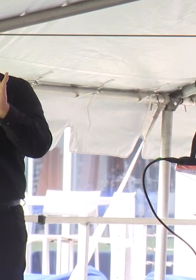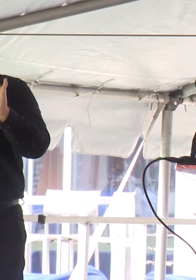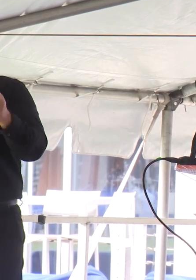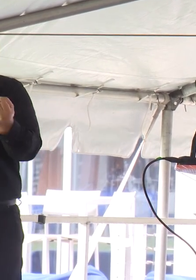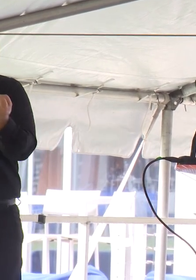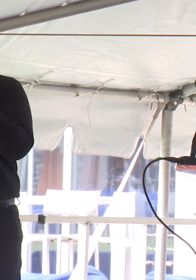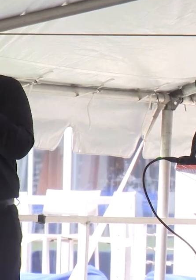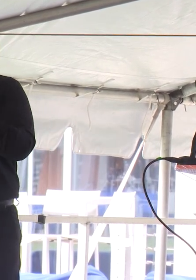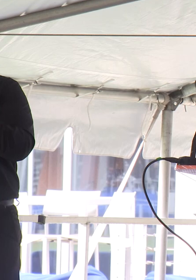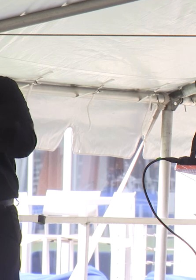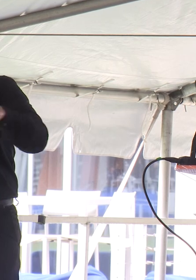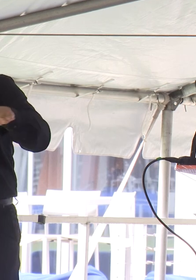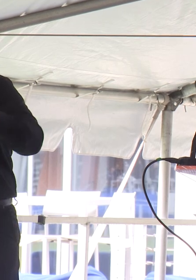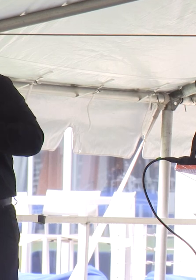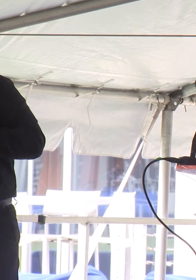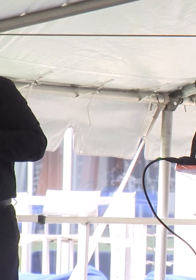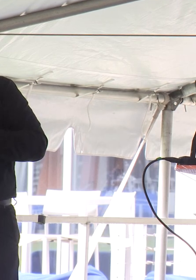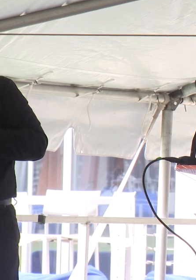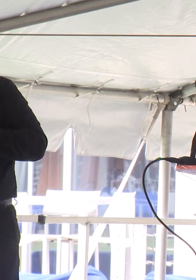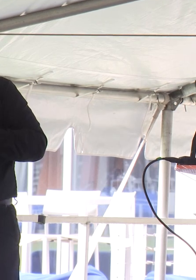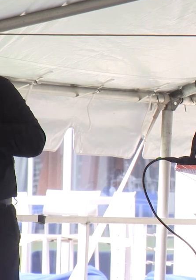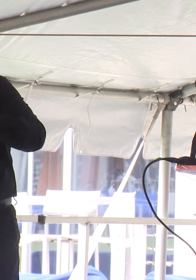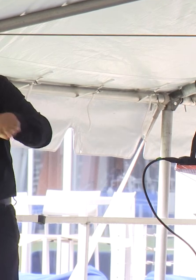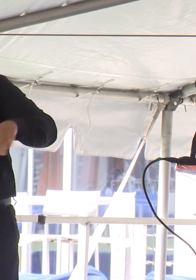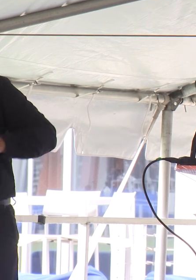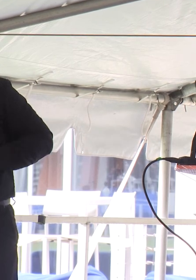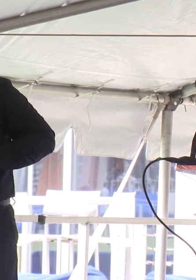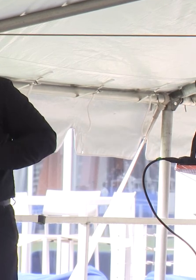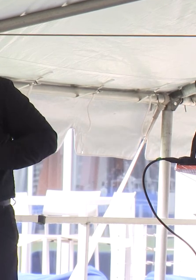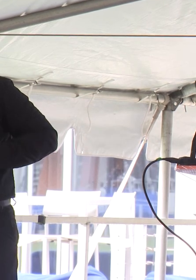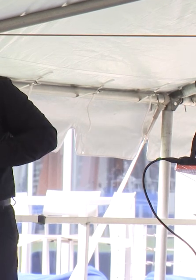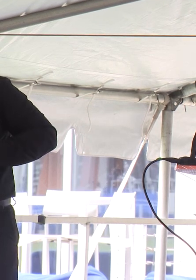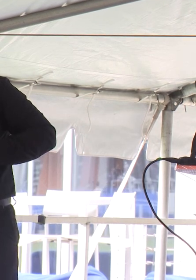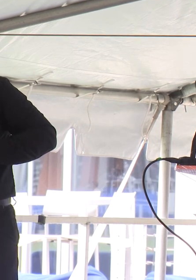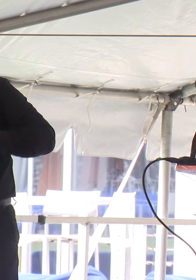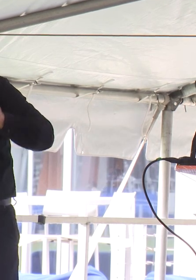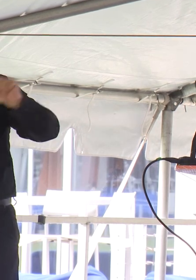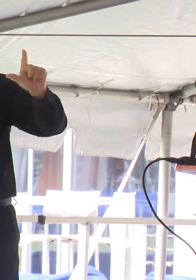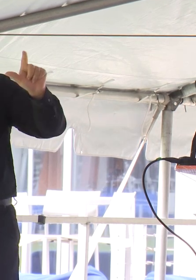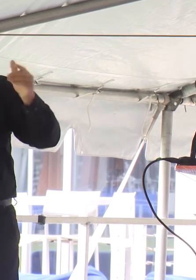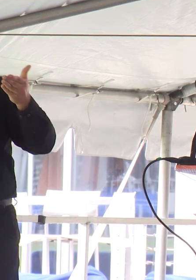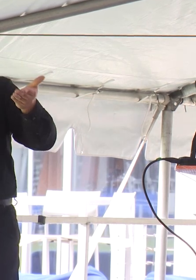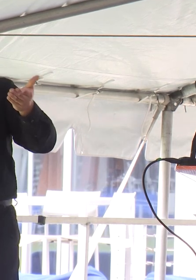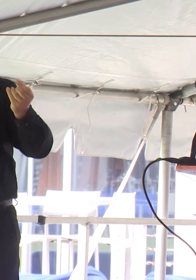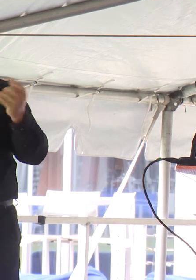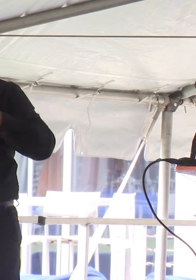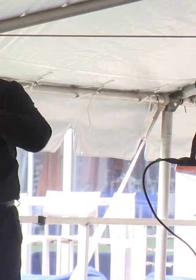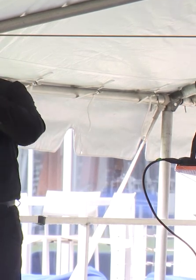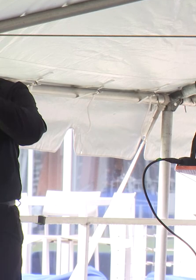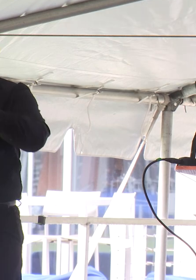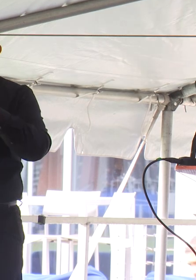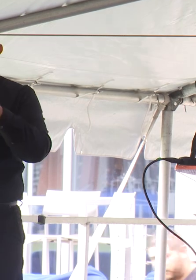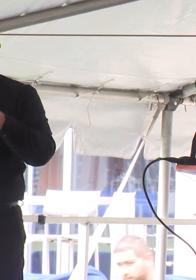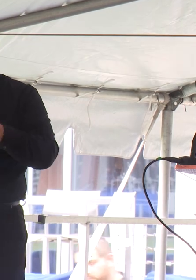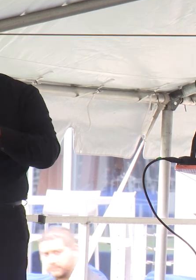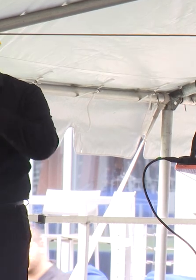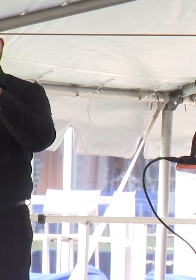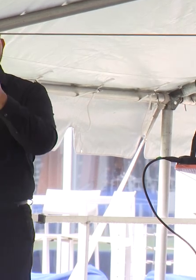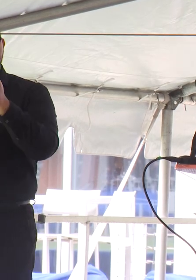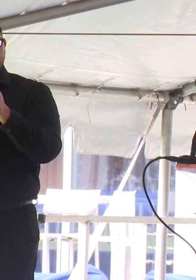your children and your grandchildren will see it. It'll be there for generations, so think about